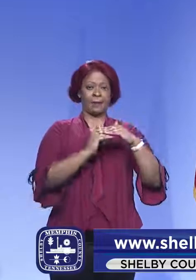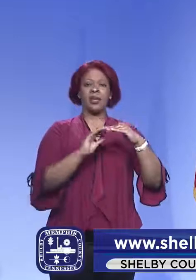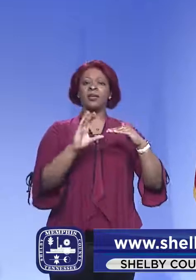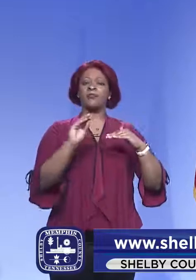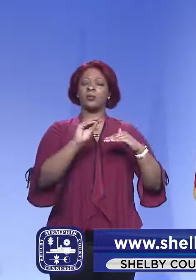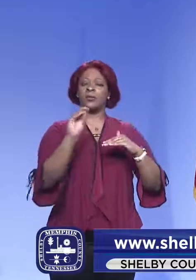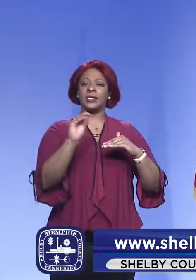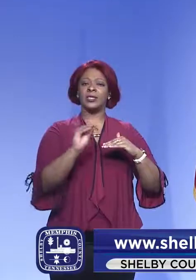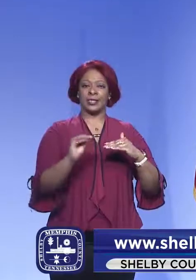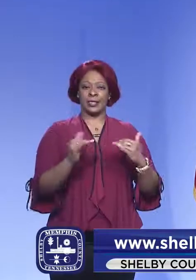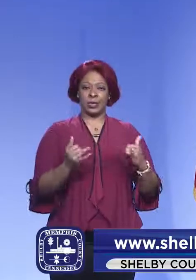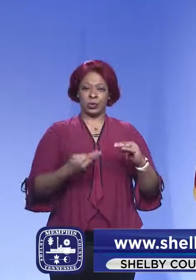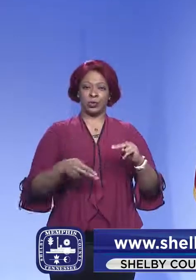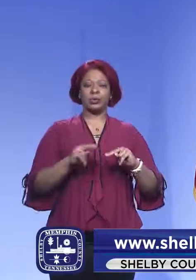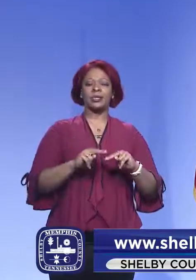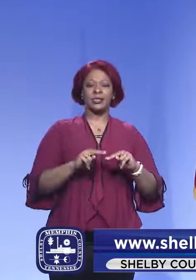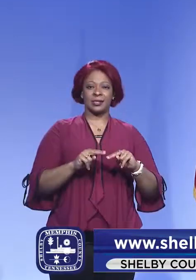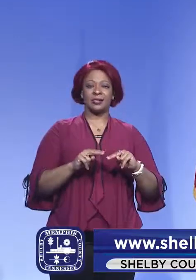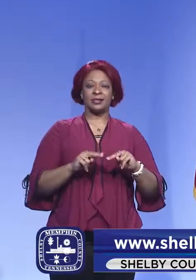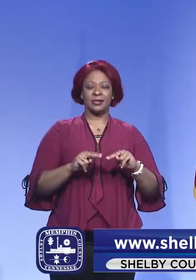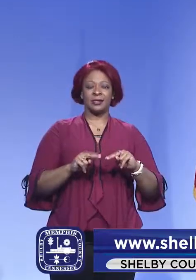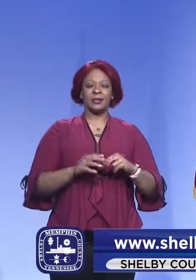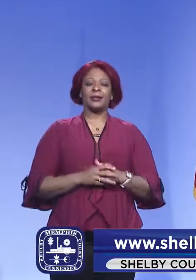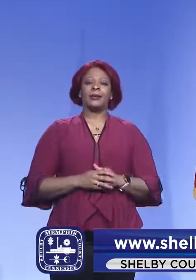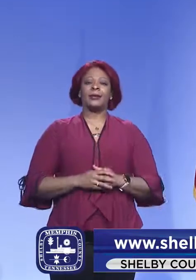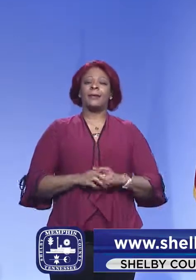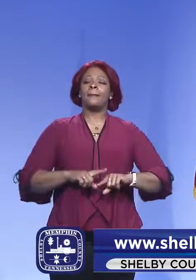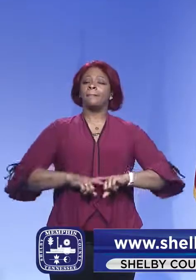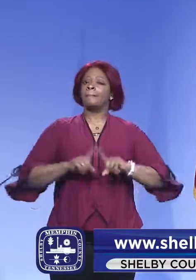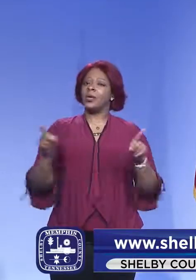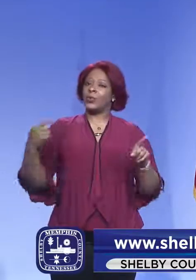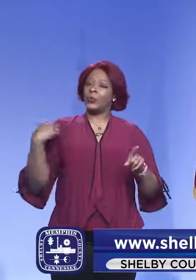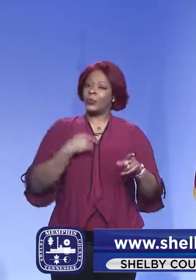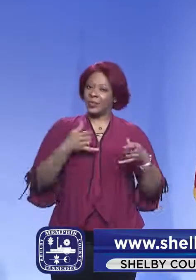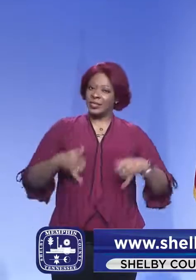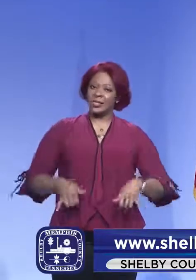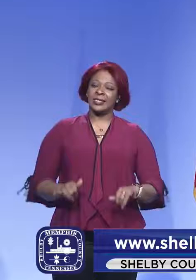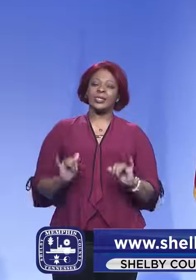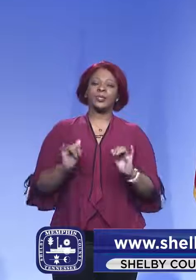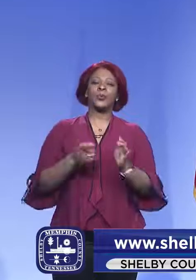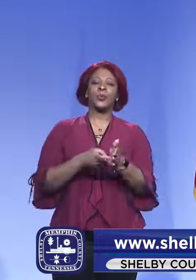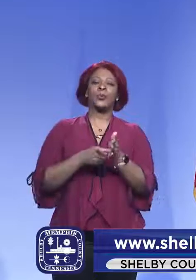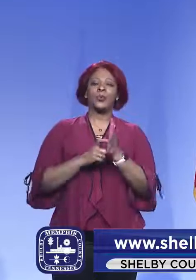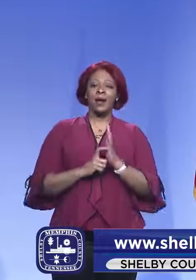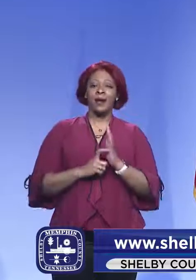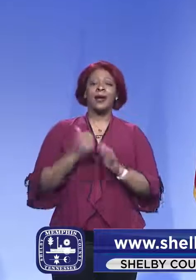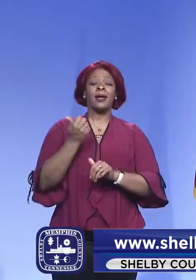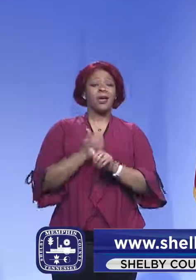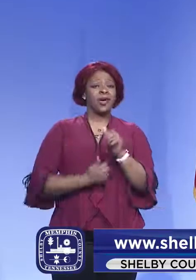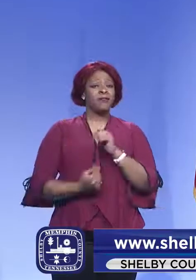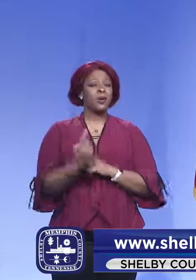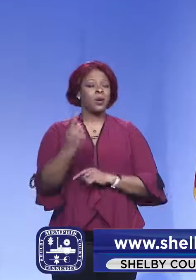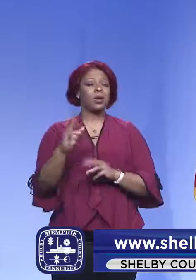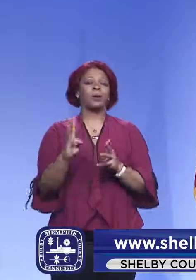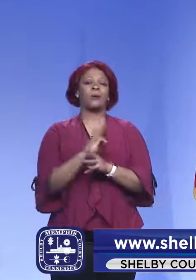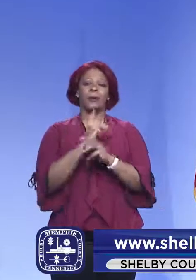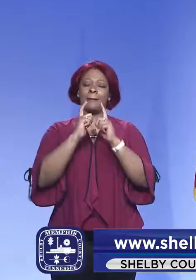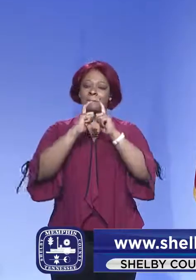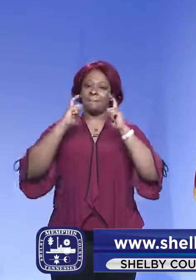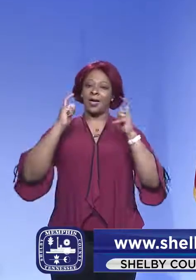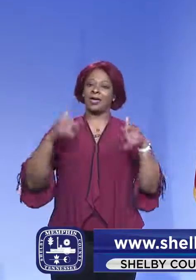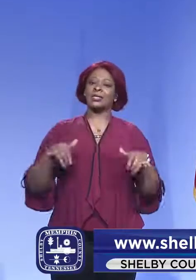to 50%. However, we also are still requiring that everyone wear a